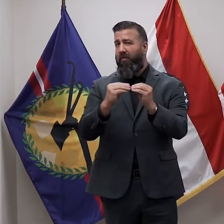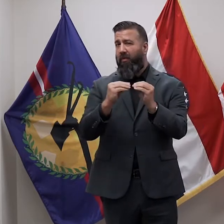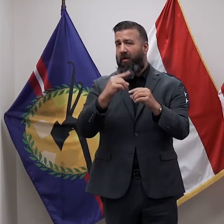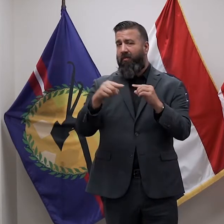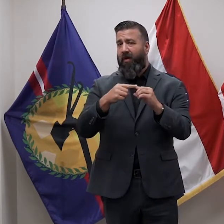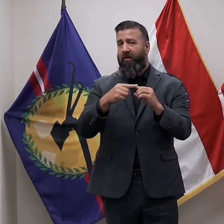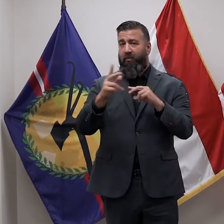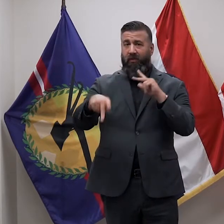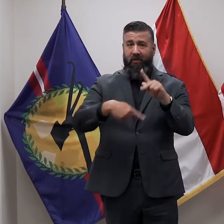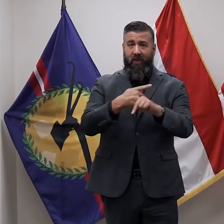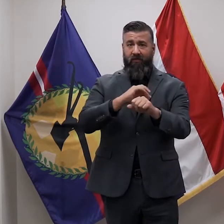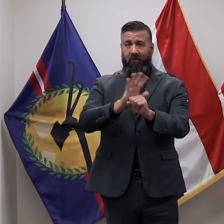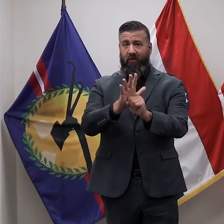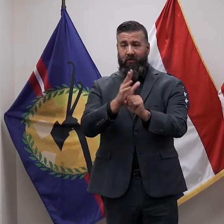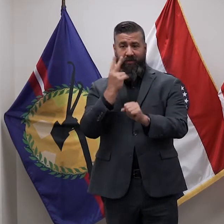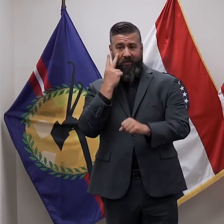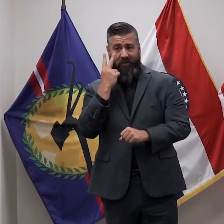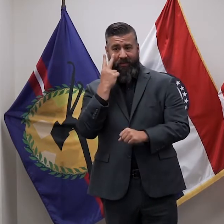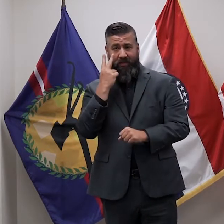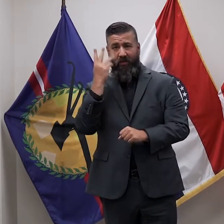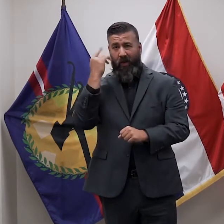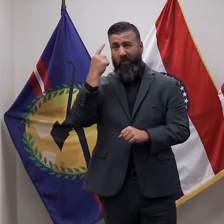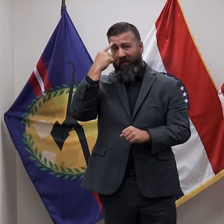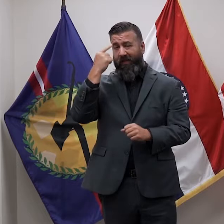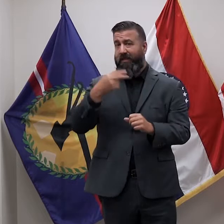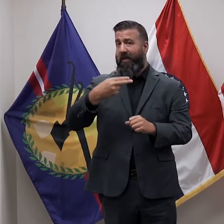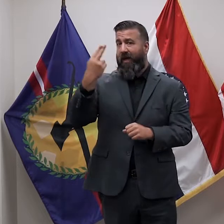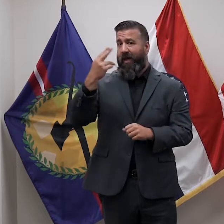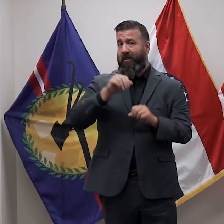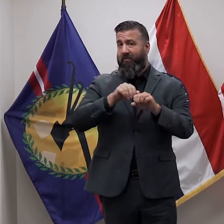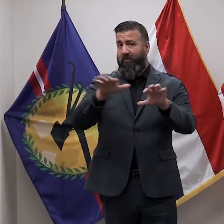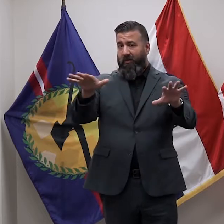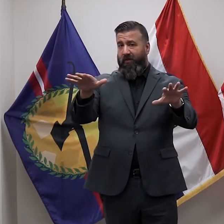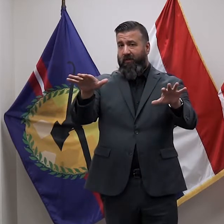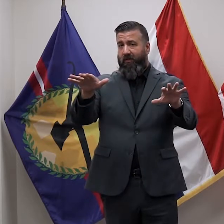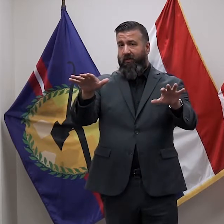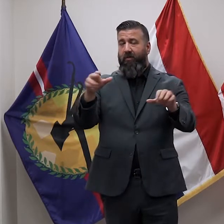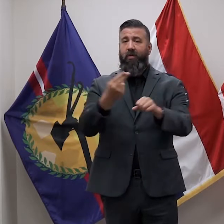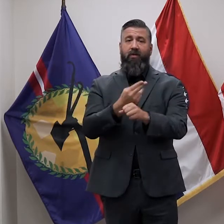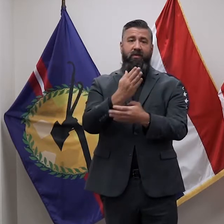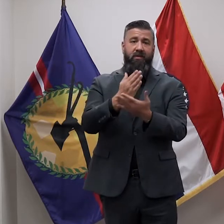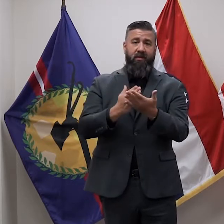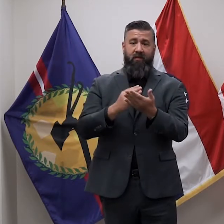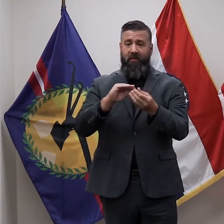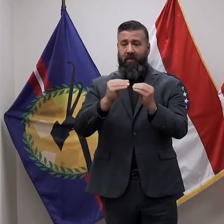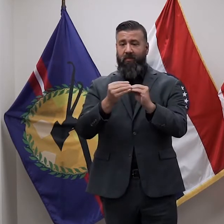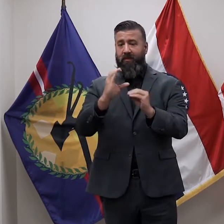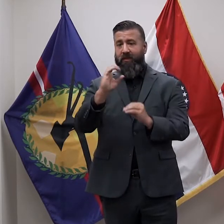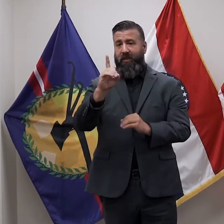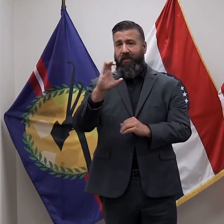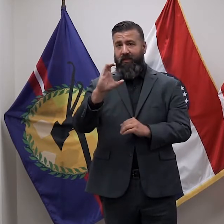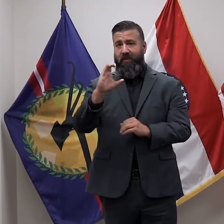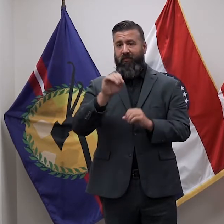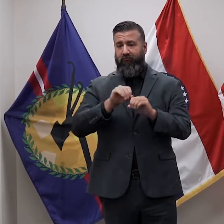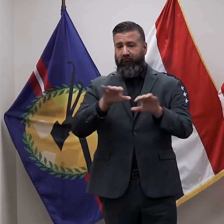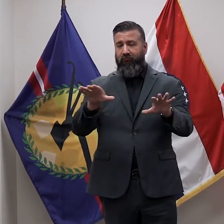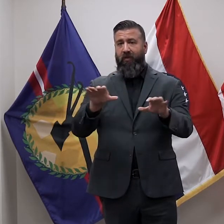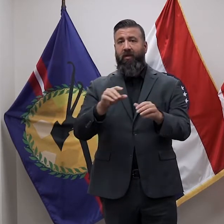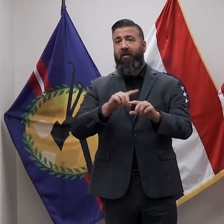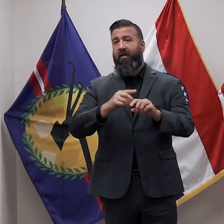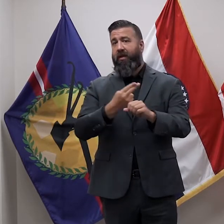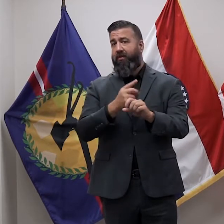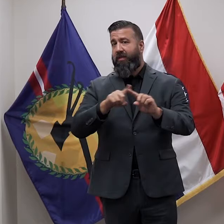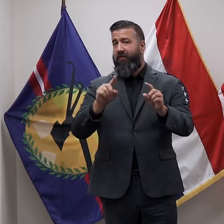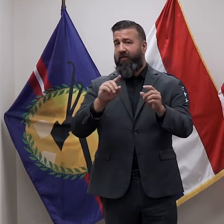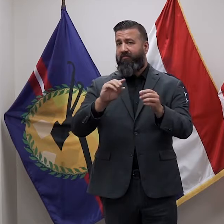seeing and why we consider this to be high transmission, we use some of the thresholds that the CDC has put out. They use a slightly different